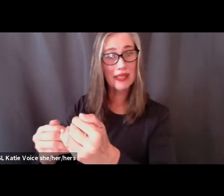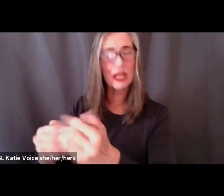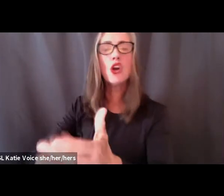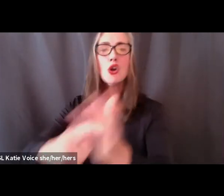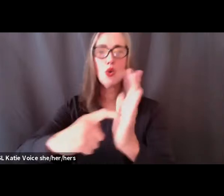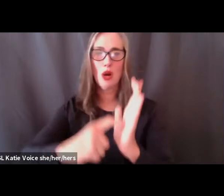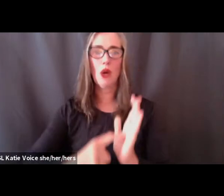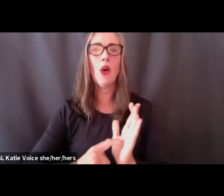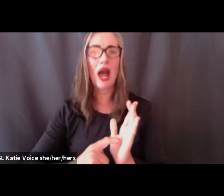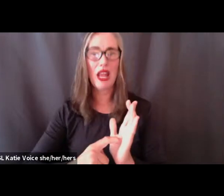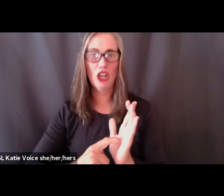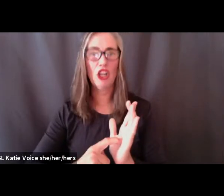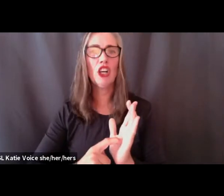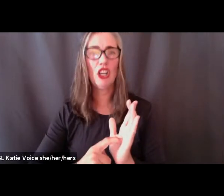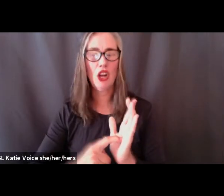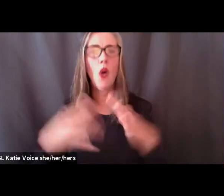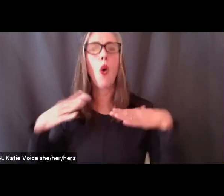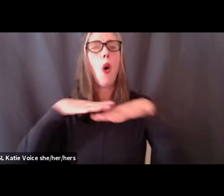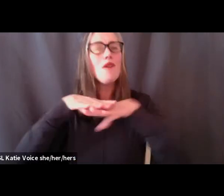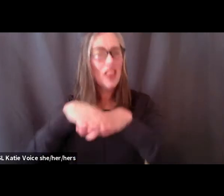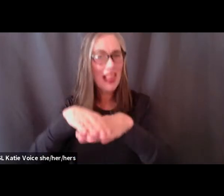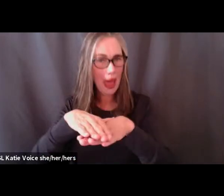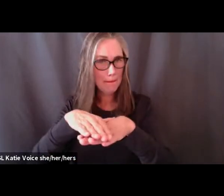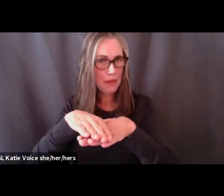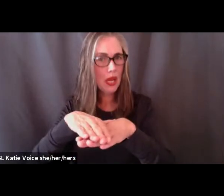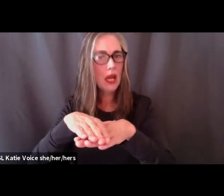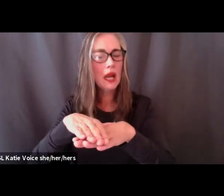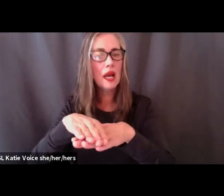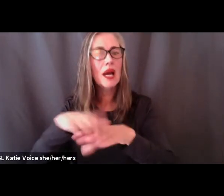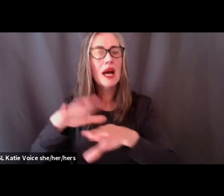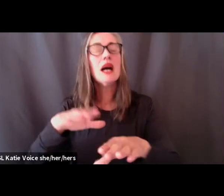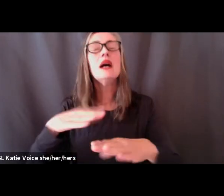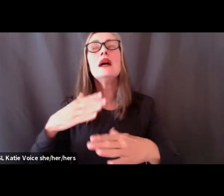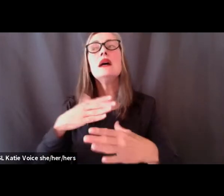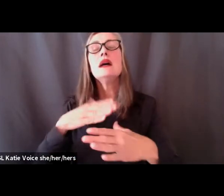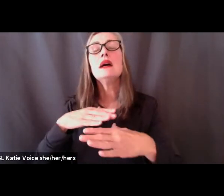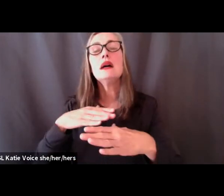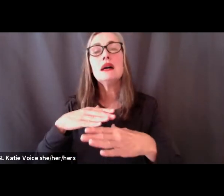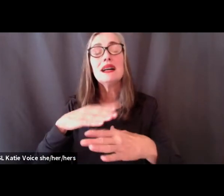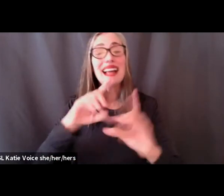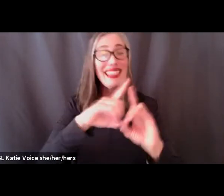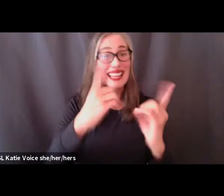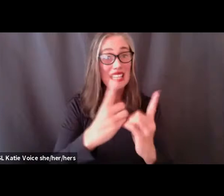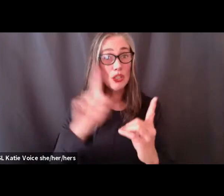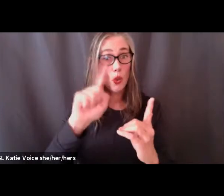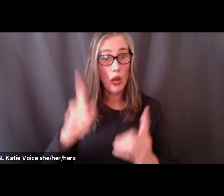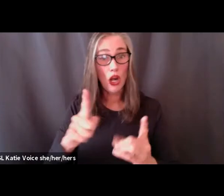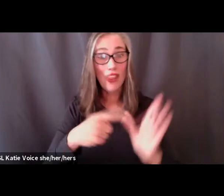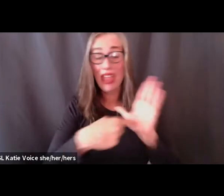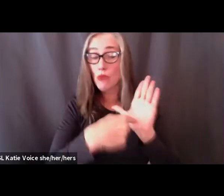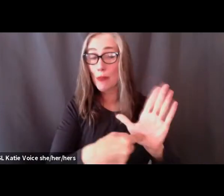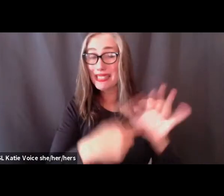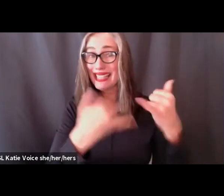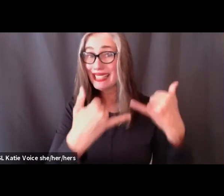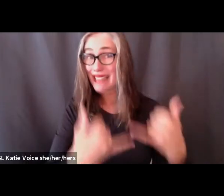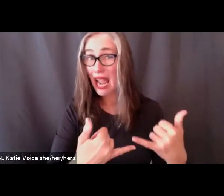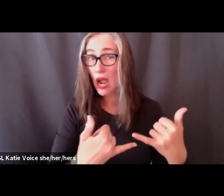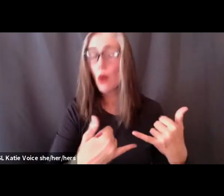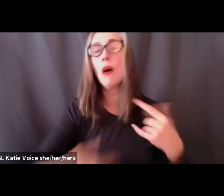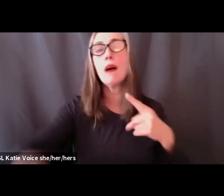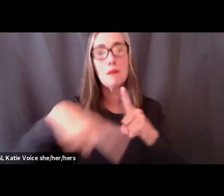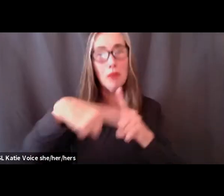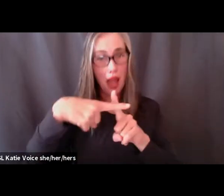be in an overlap, the overlap, if any, between the district they currently represent and the district they